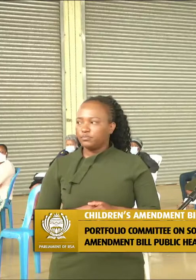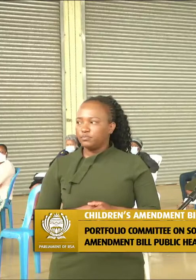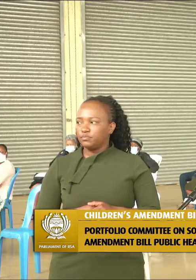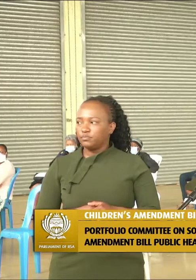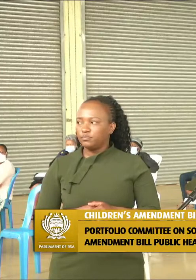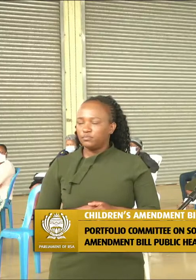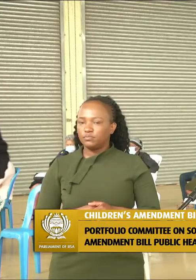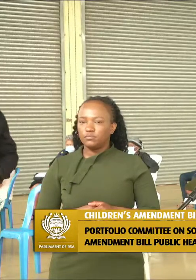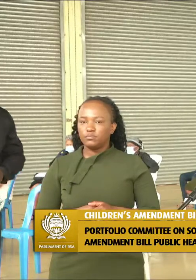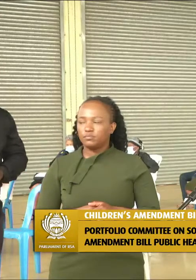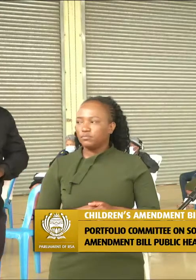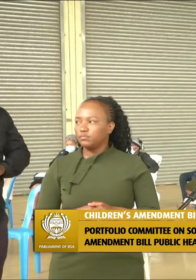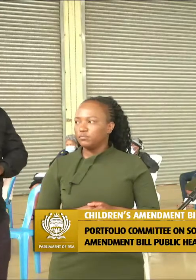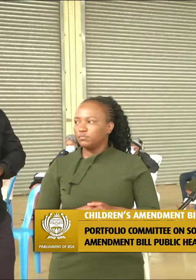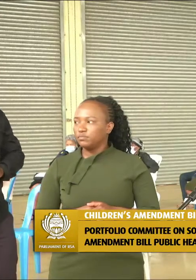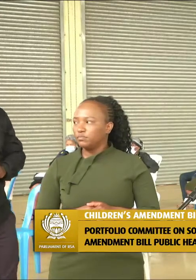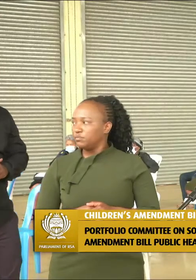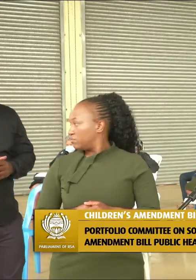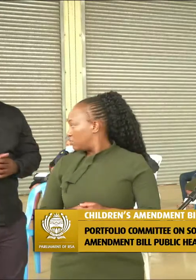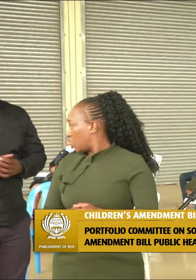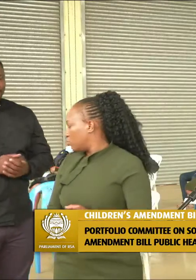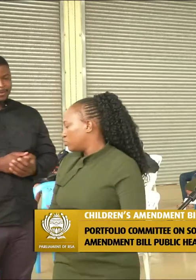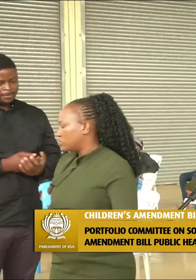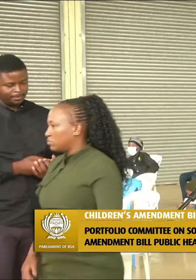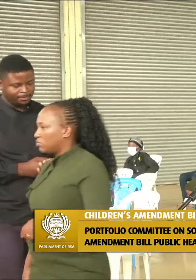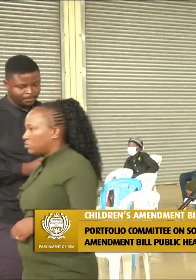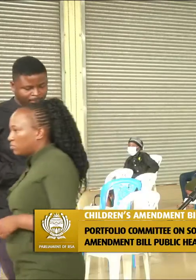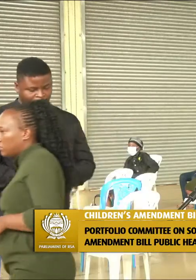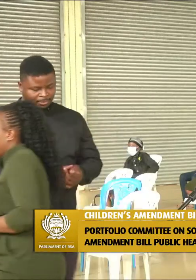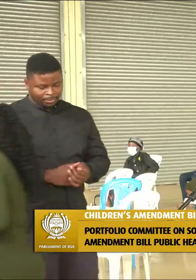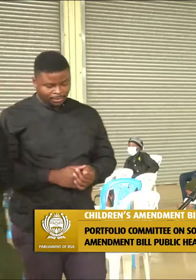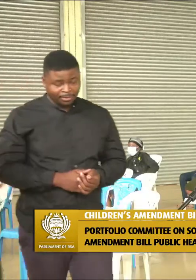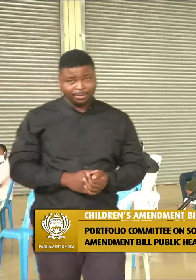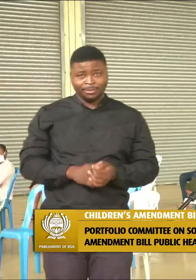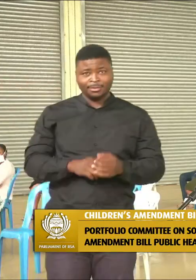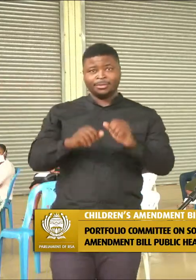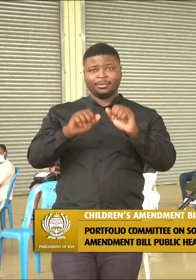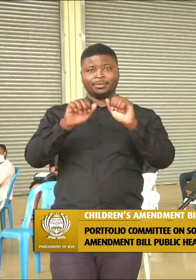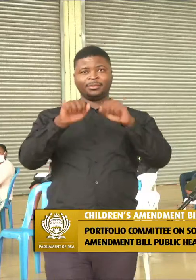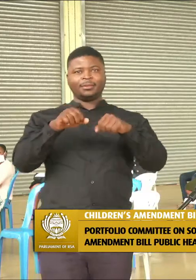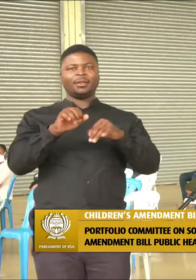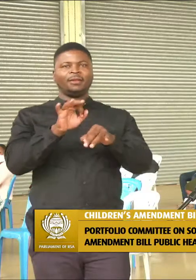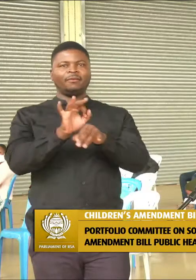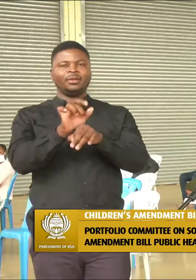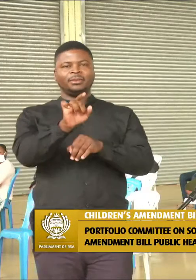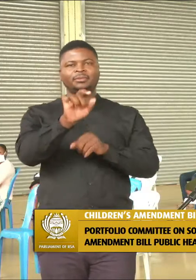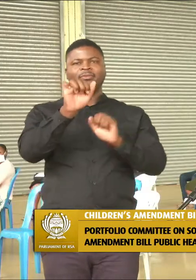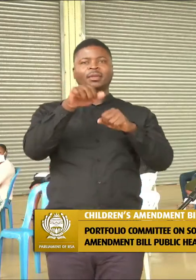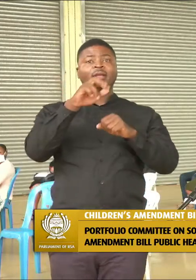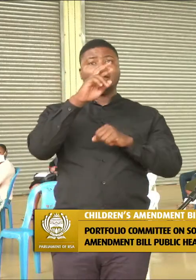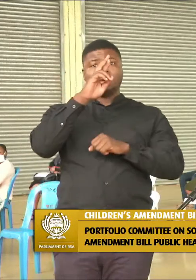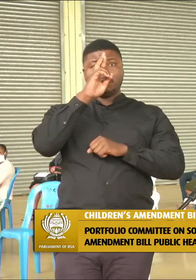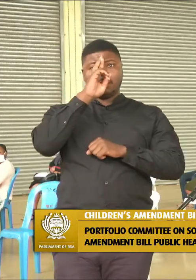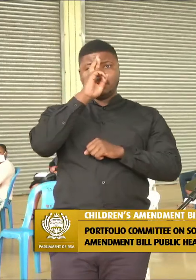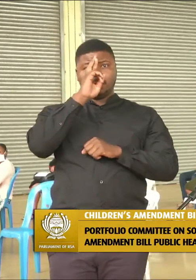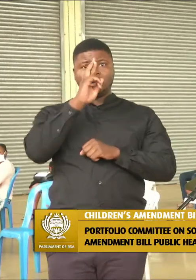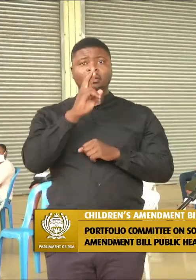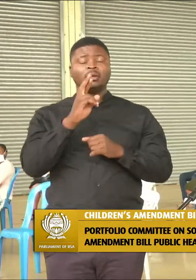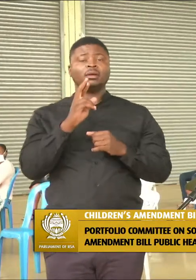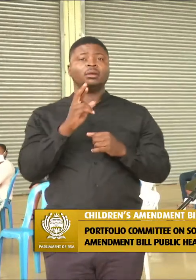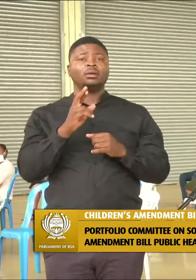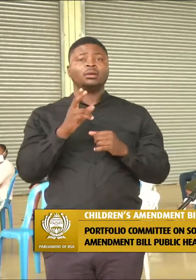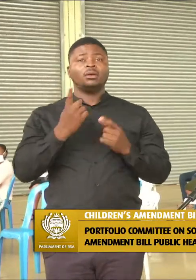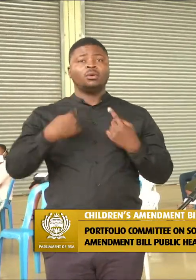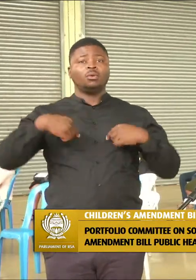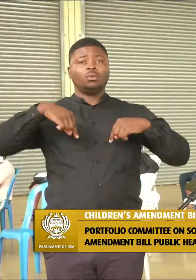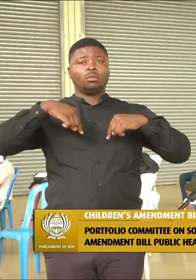ke. Listen. You know, remember kaloku, I said to you, this bill